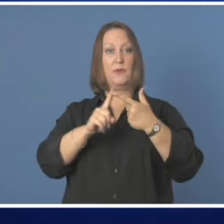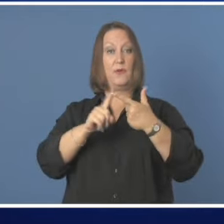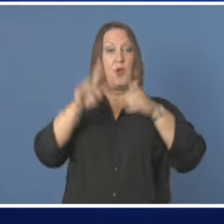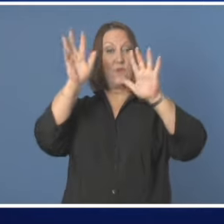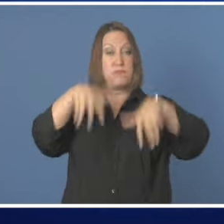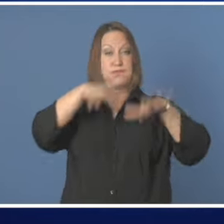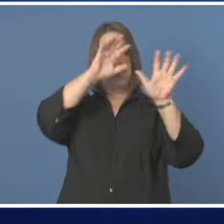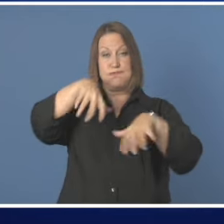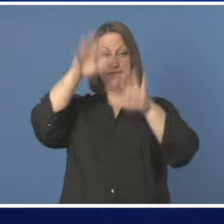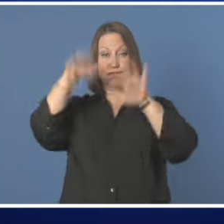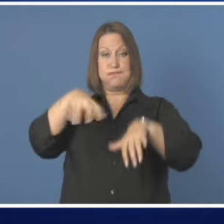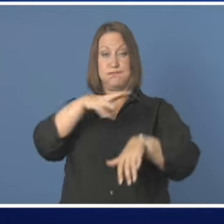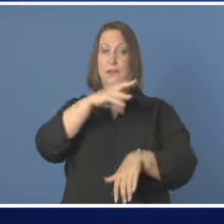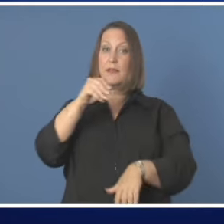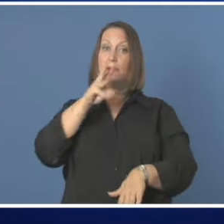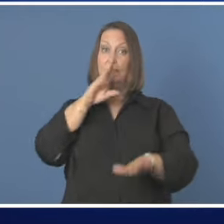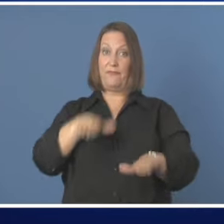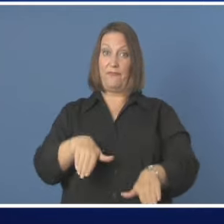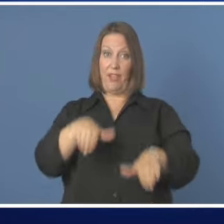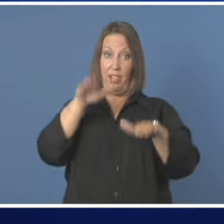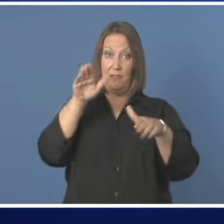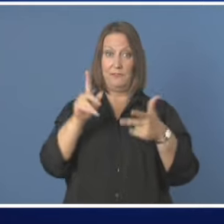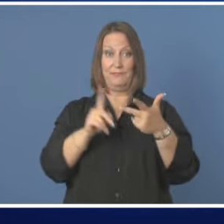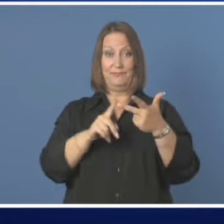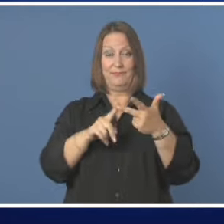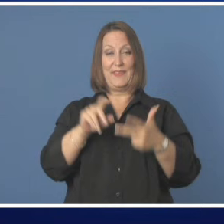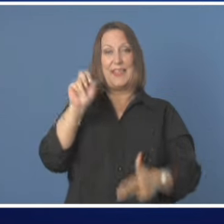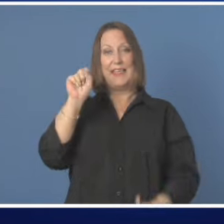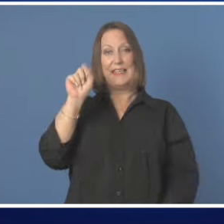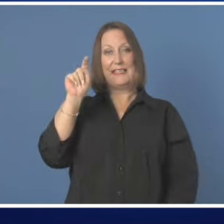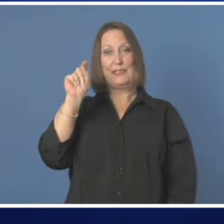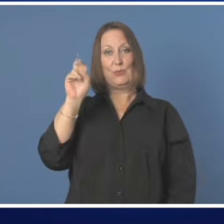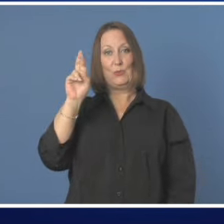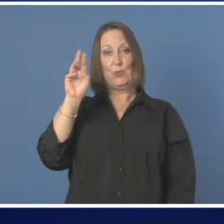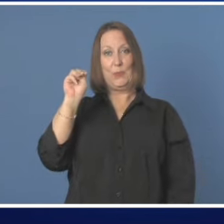rainfall and flooding, storm surge,